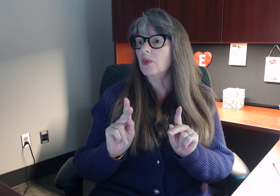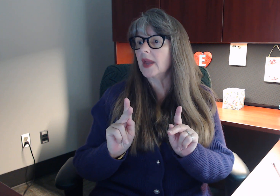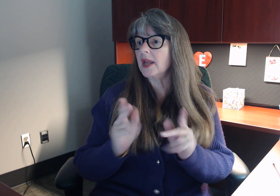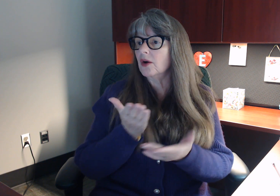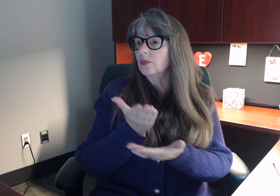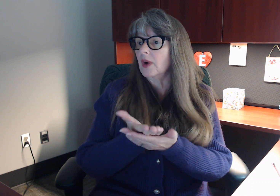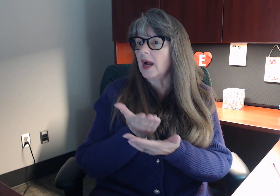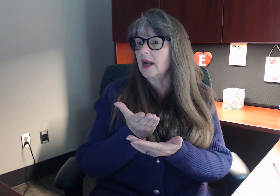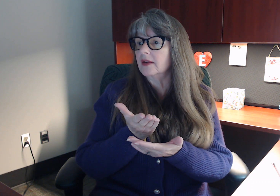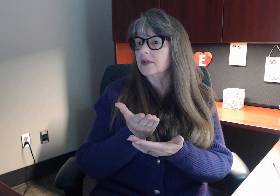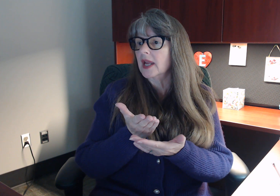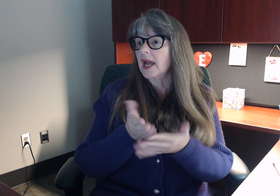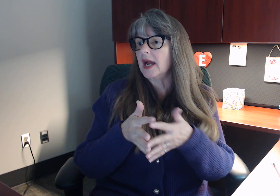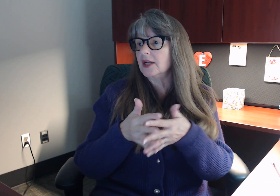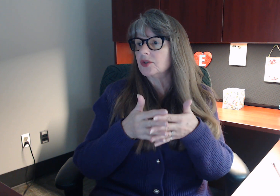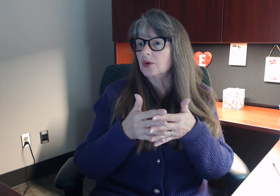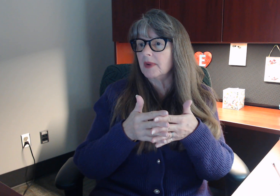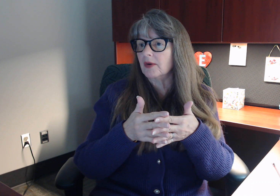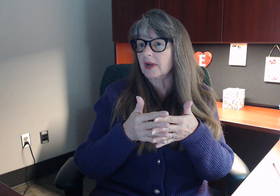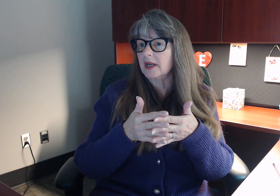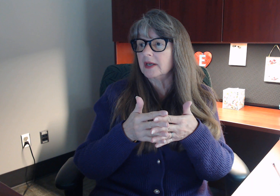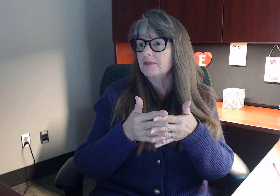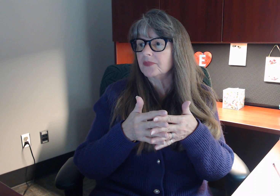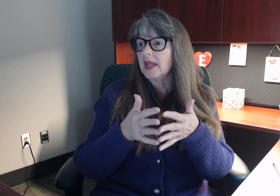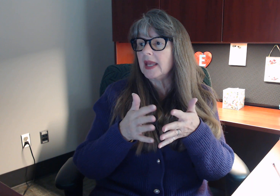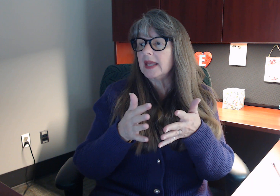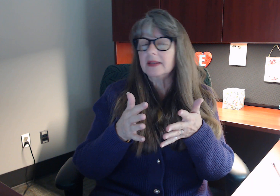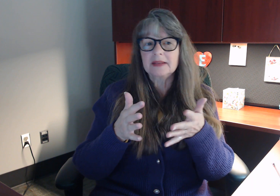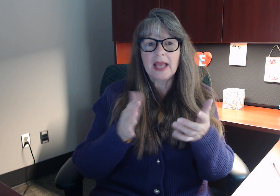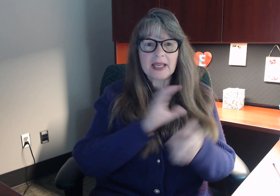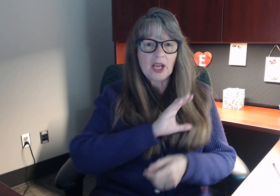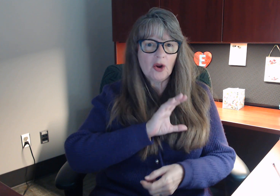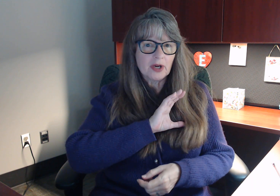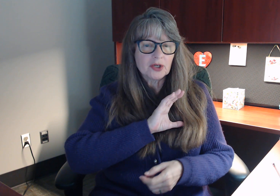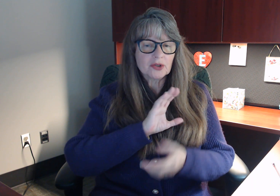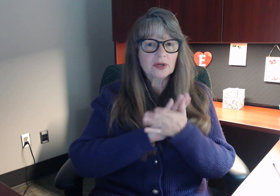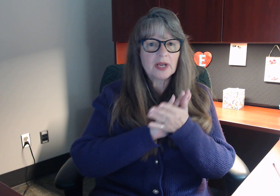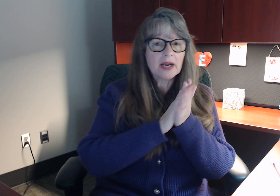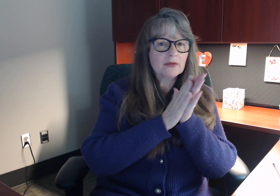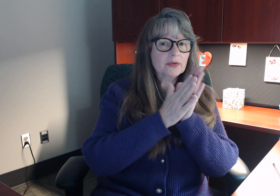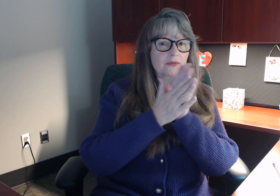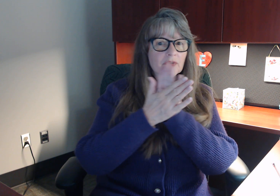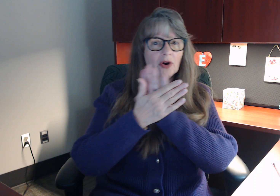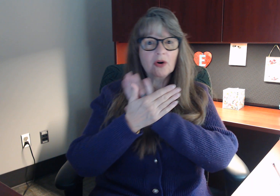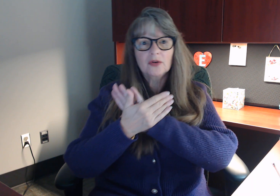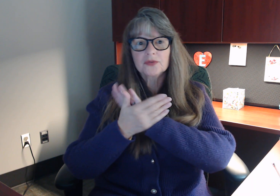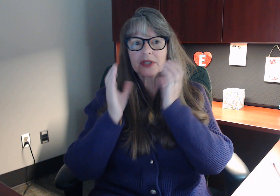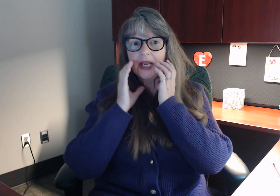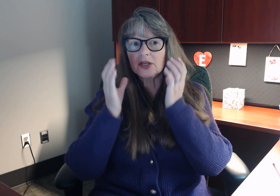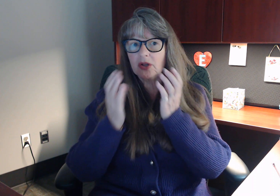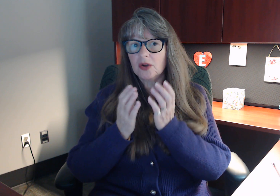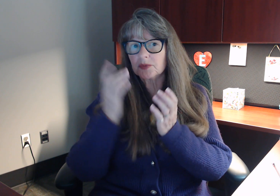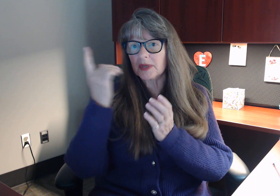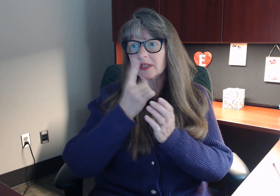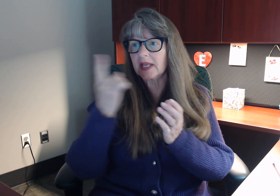they arrived to America, that character kind of evolved to Santa Claus because they